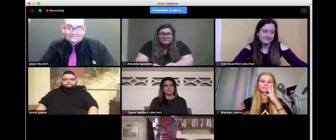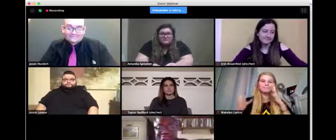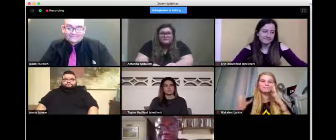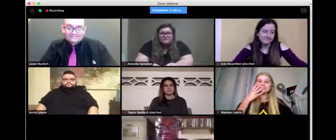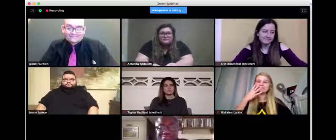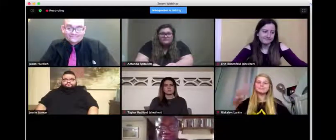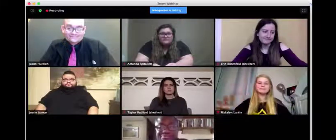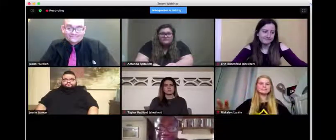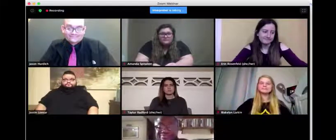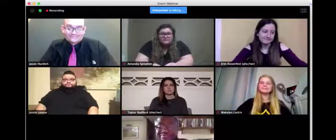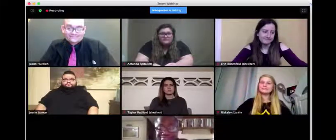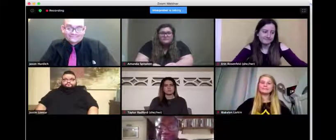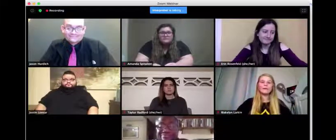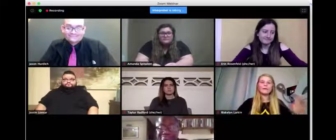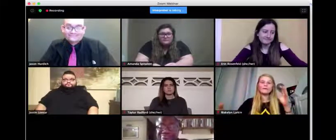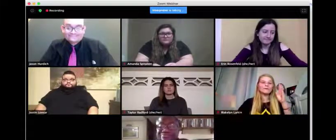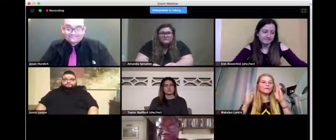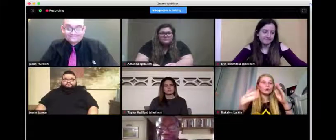your goal in mind.